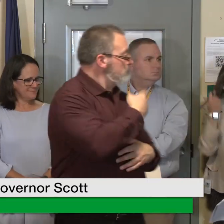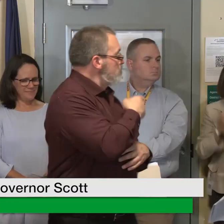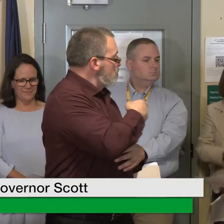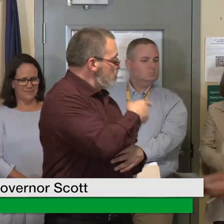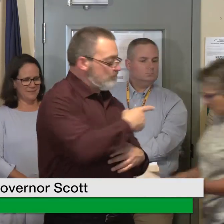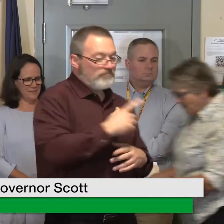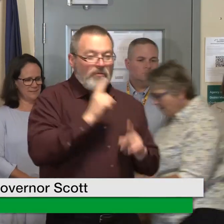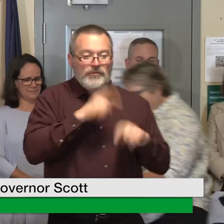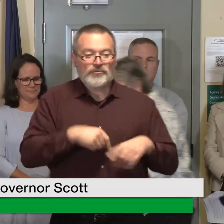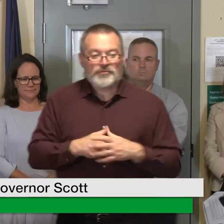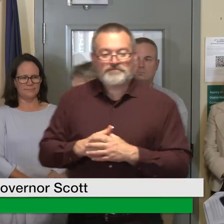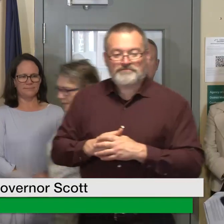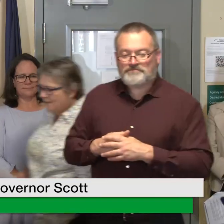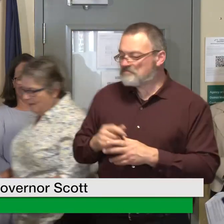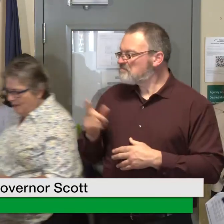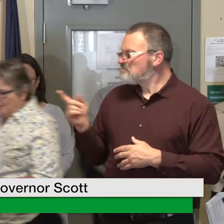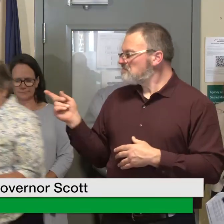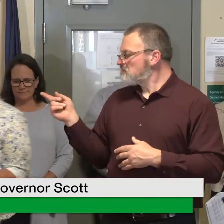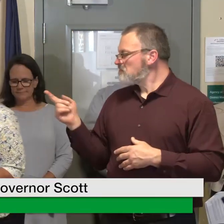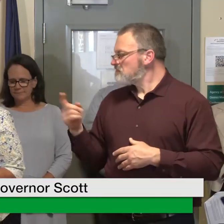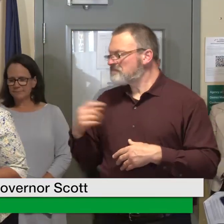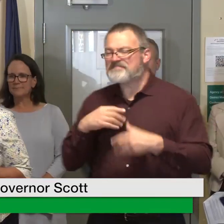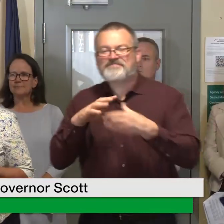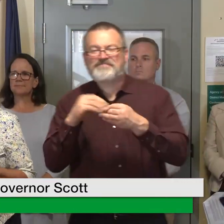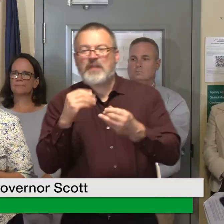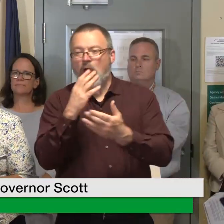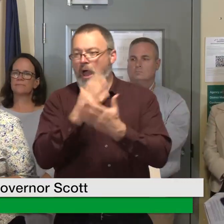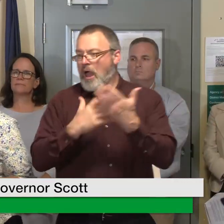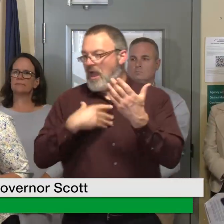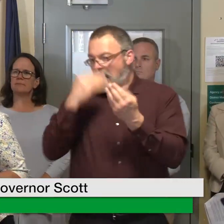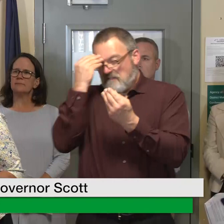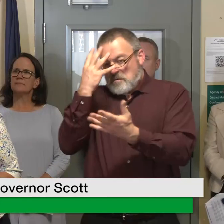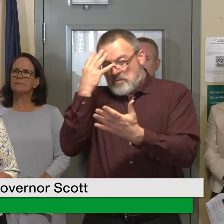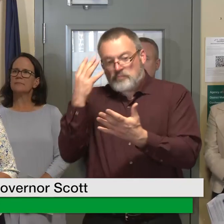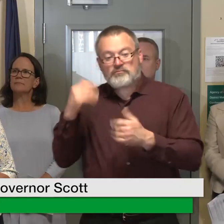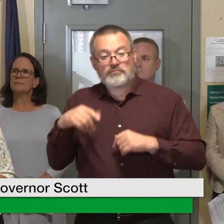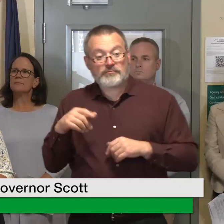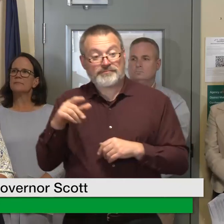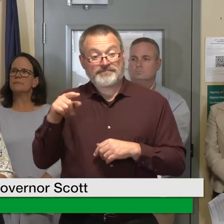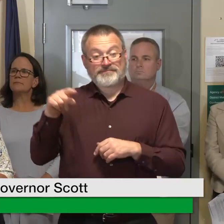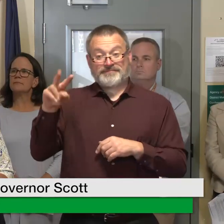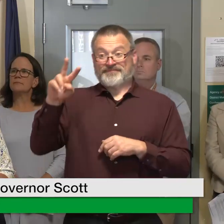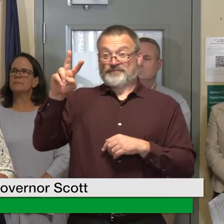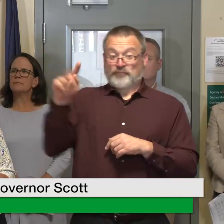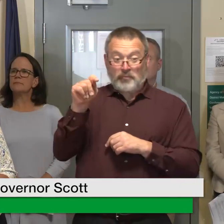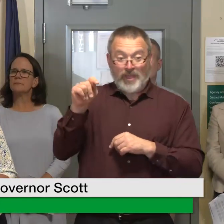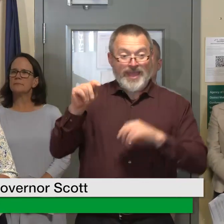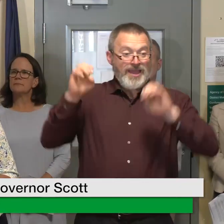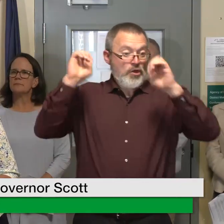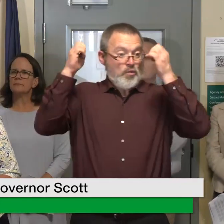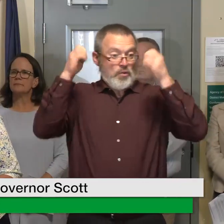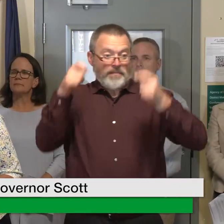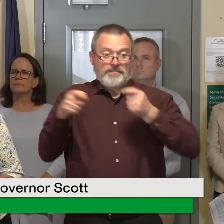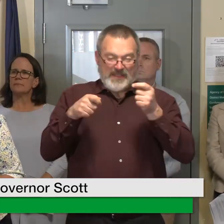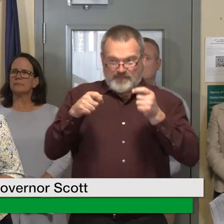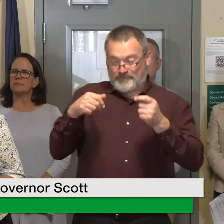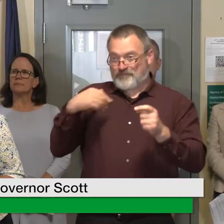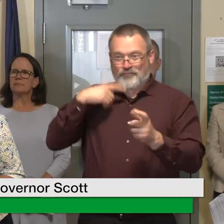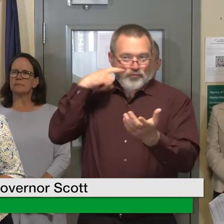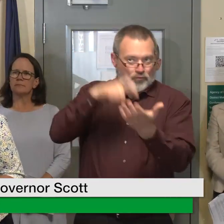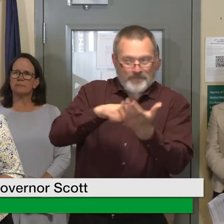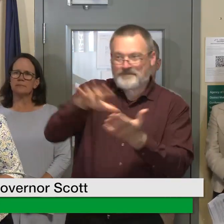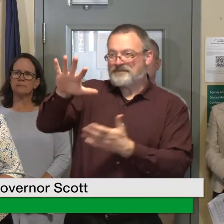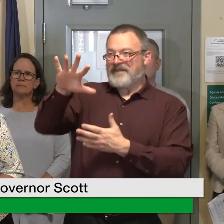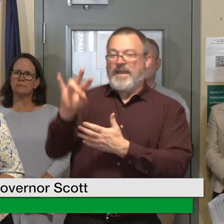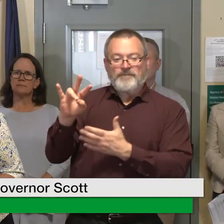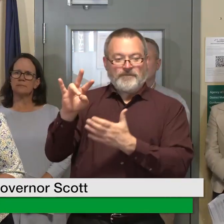I have some information on that. As I understand it from Vermont Emergency Management, there are 57 properties that are currently in